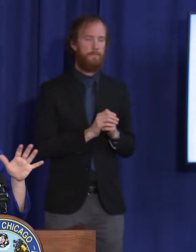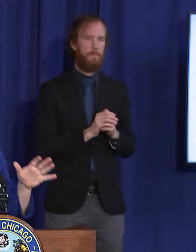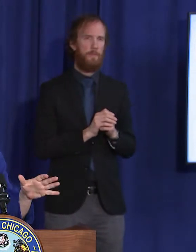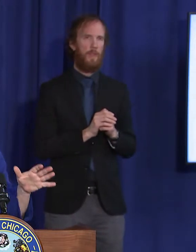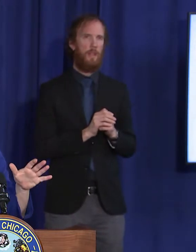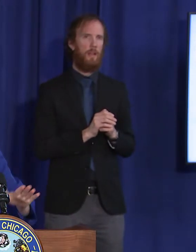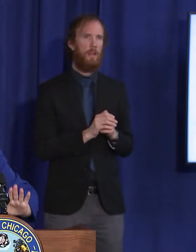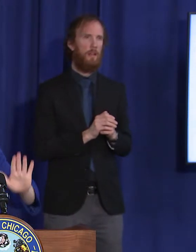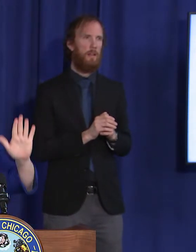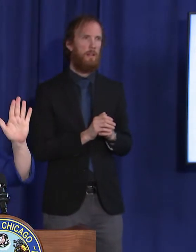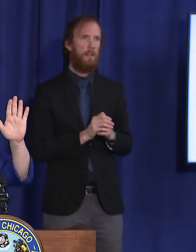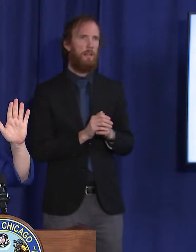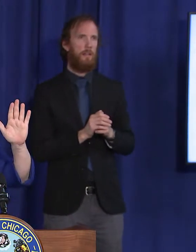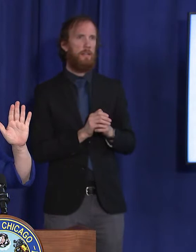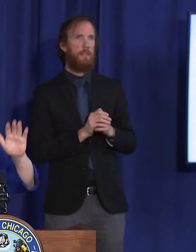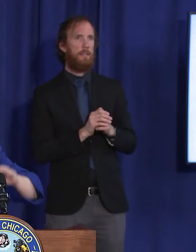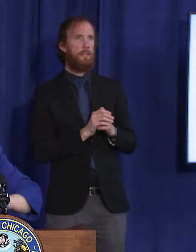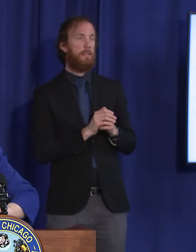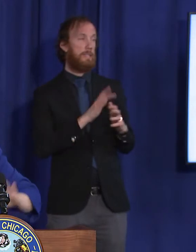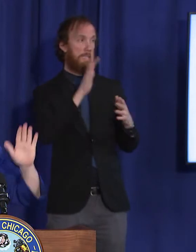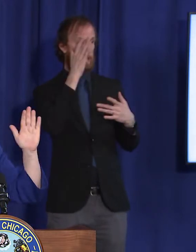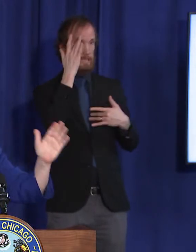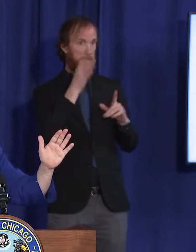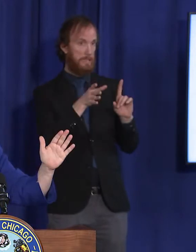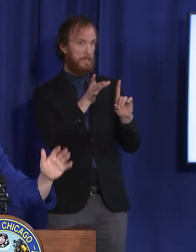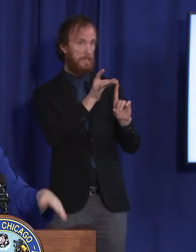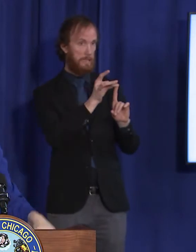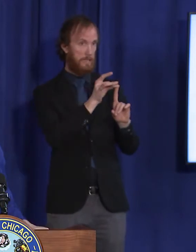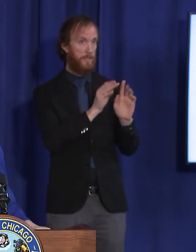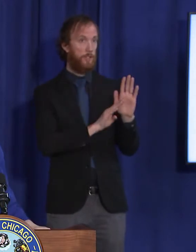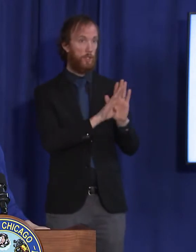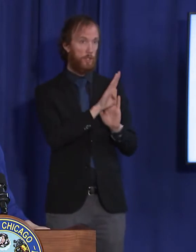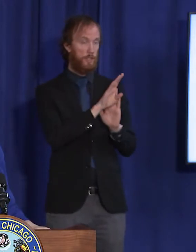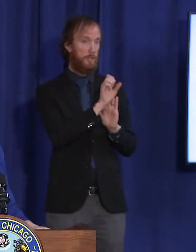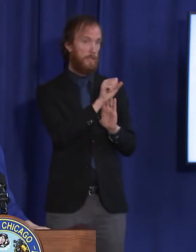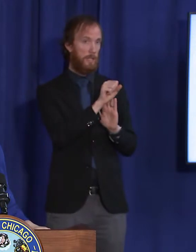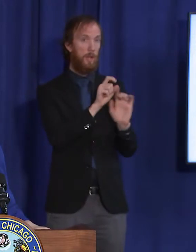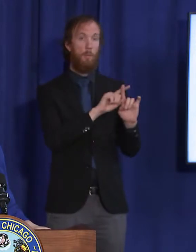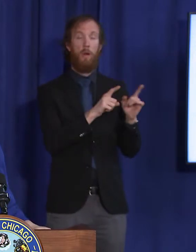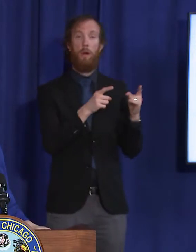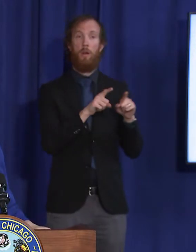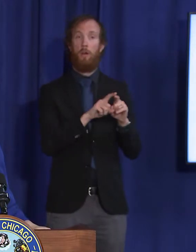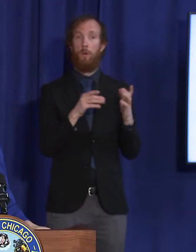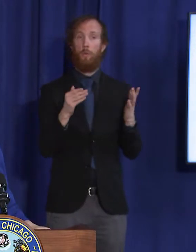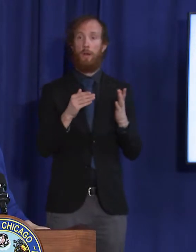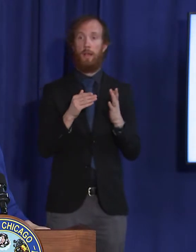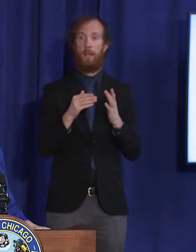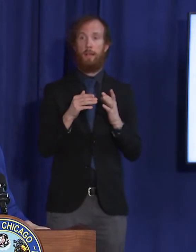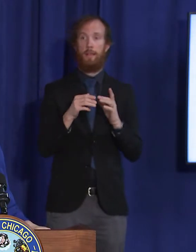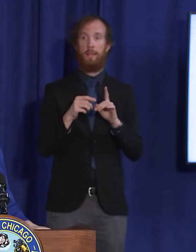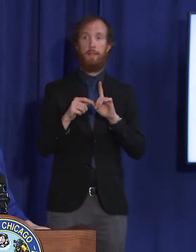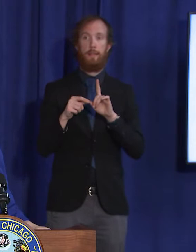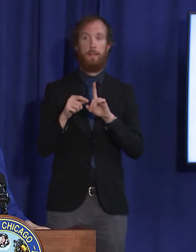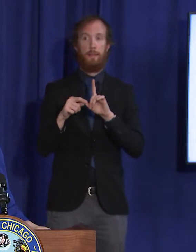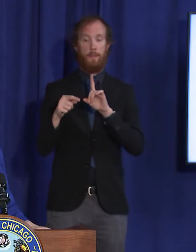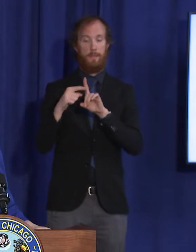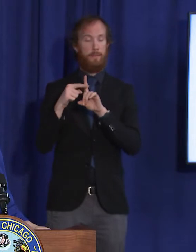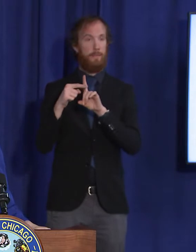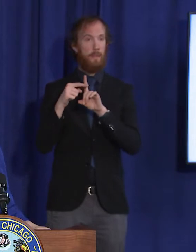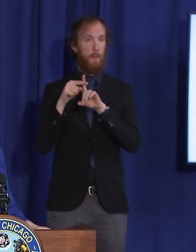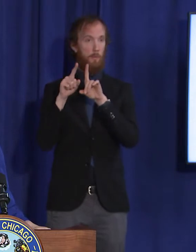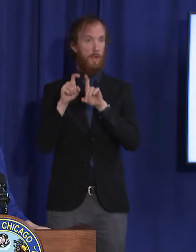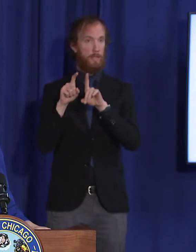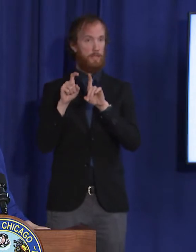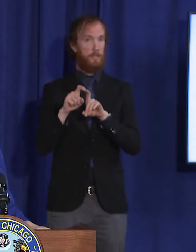it's not just the cases that are surging. The positivity in those settings is some of these, we're seeing countries